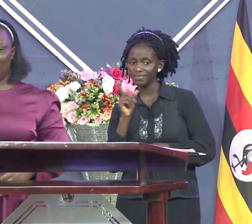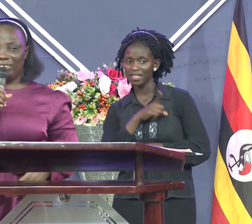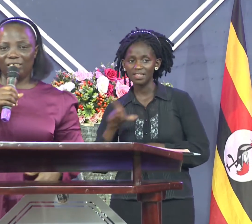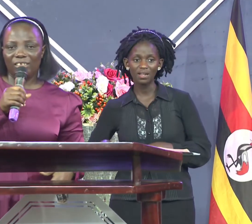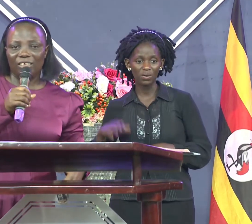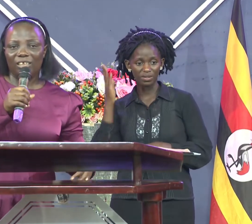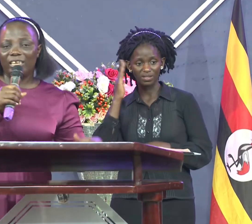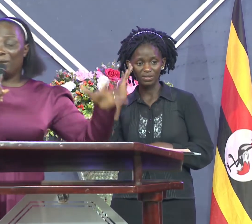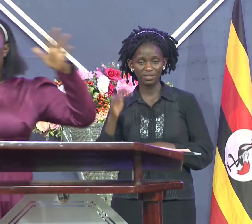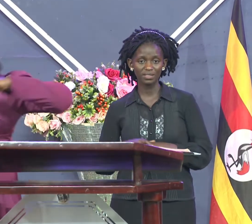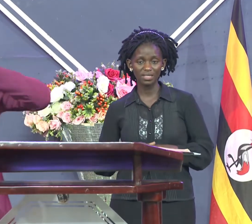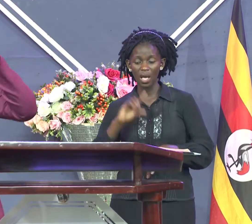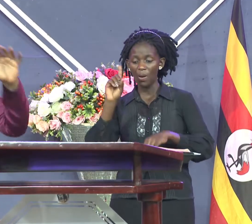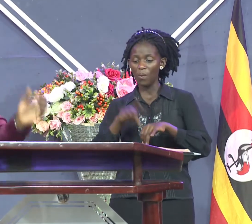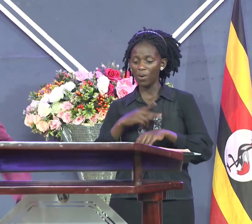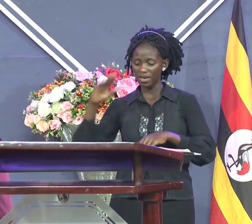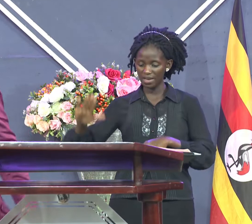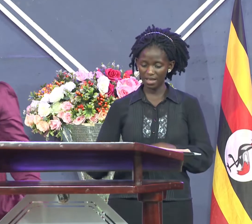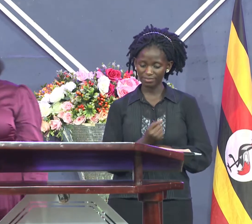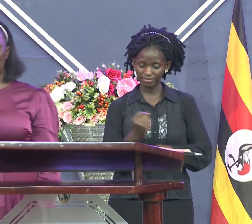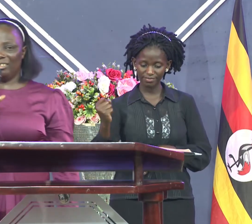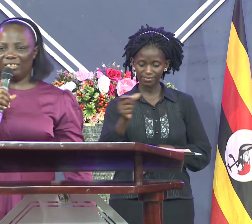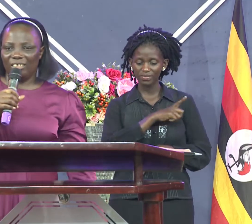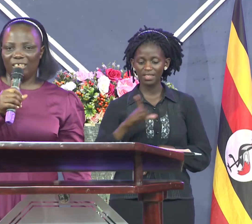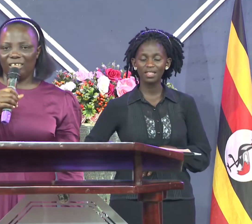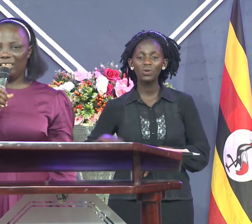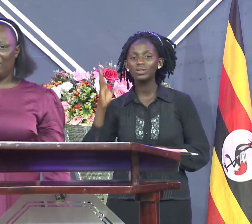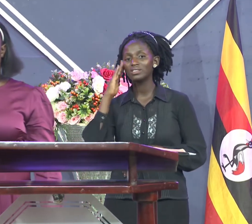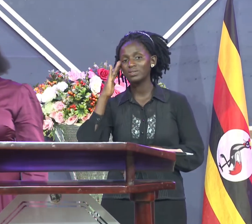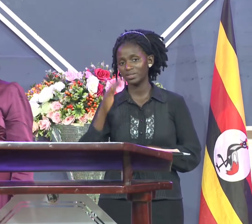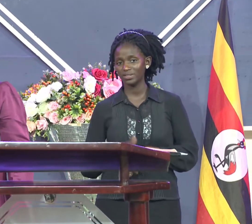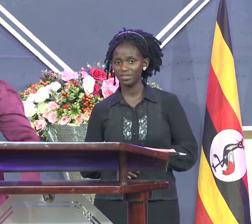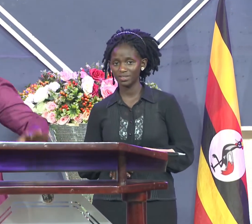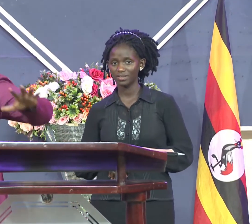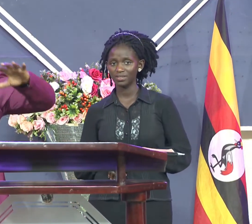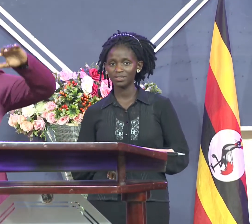When I'm quiet, he knows. Even when I move, he knows.